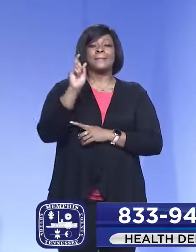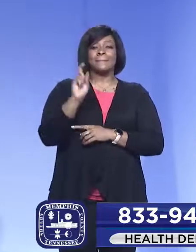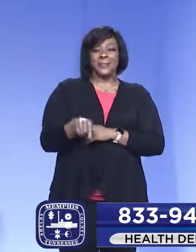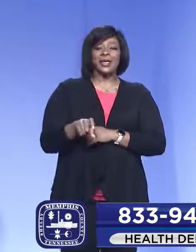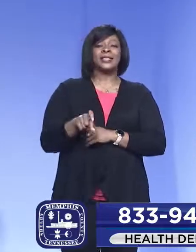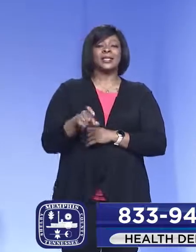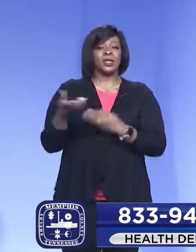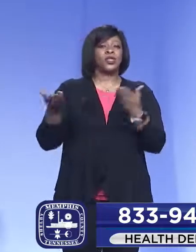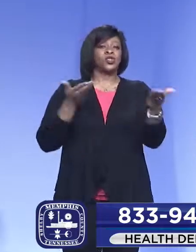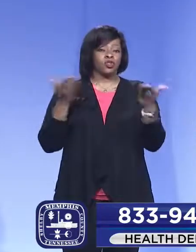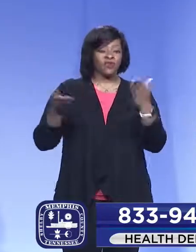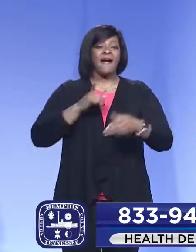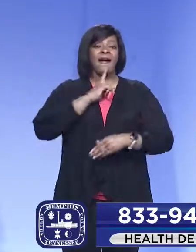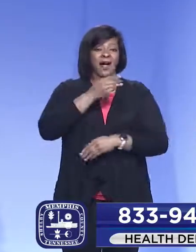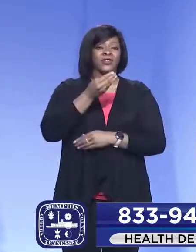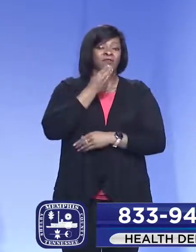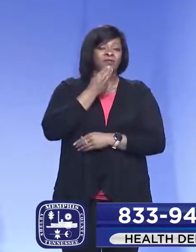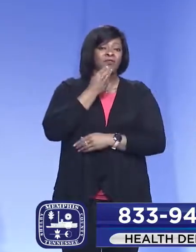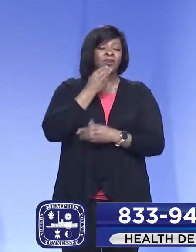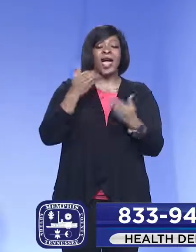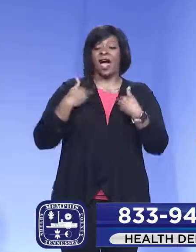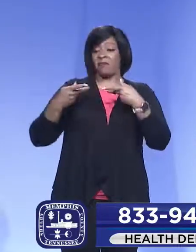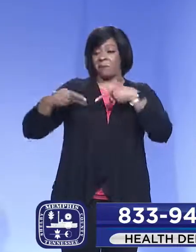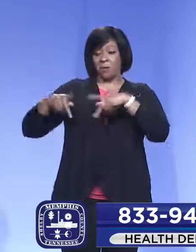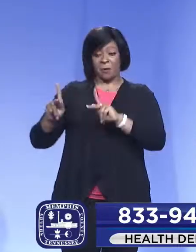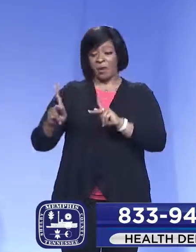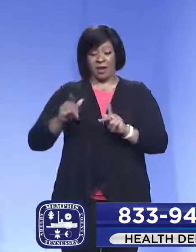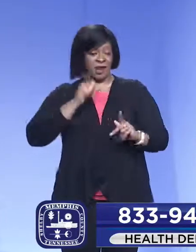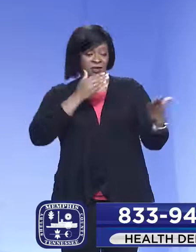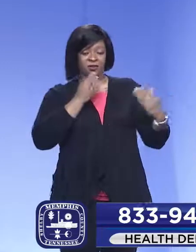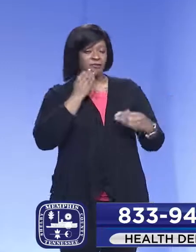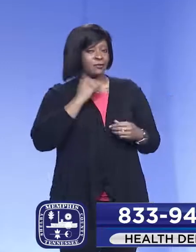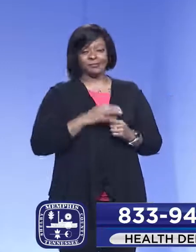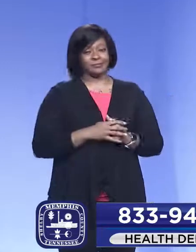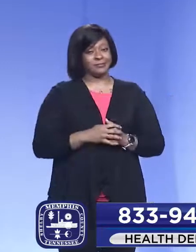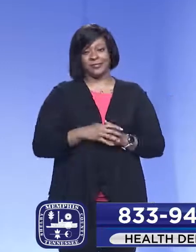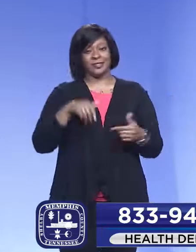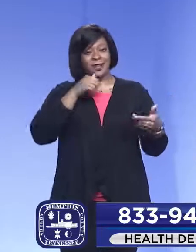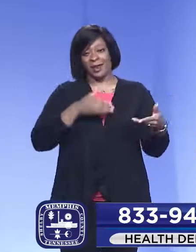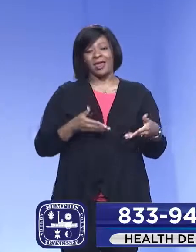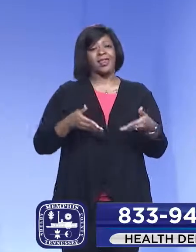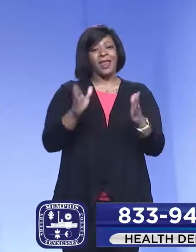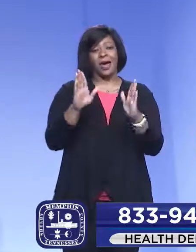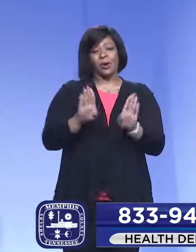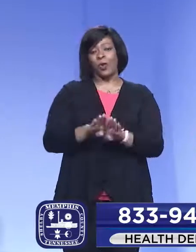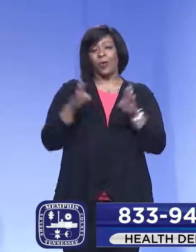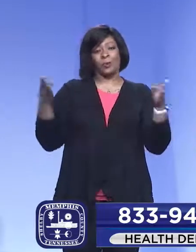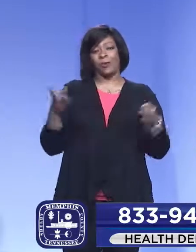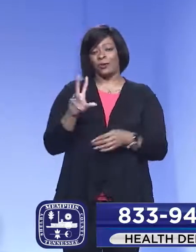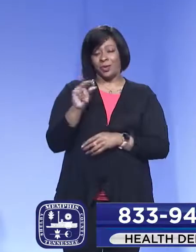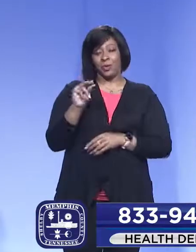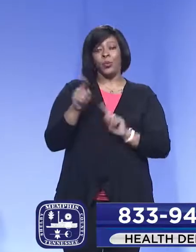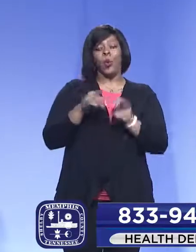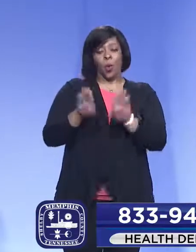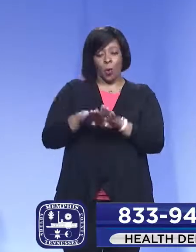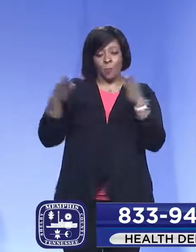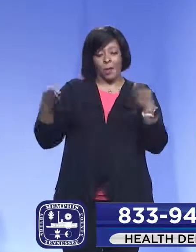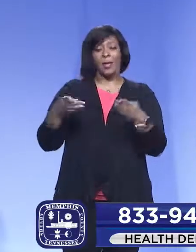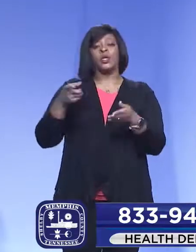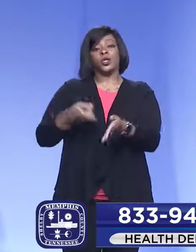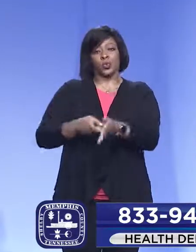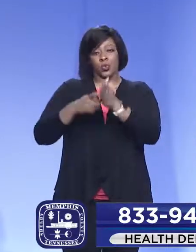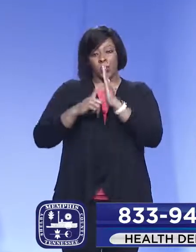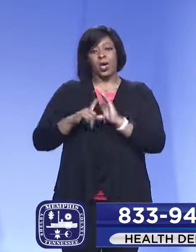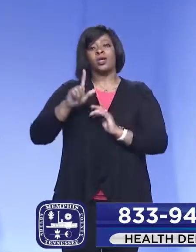be serving food. Just to have the permit does not in itself allows you to be open. When open, you are open